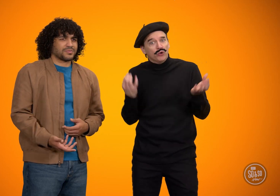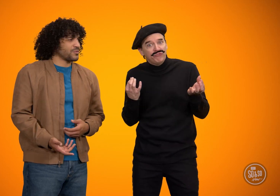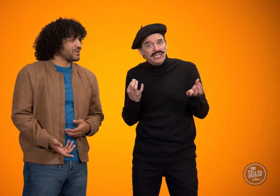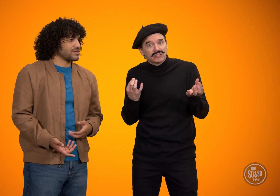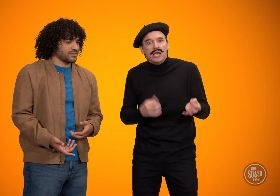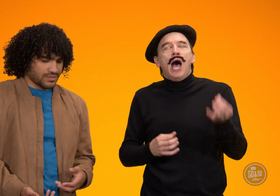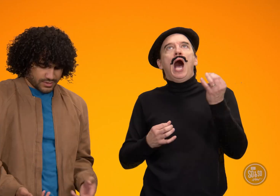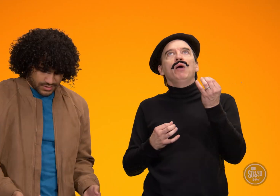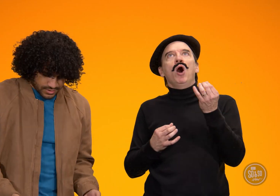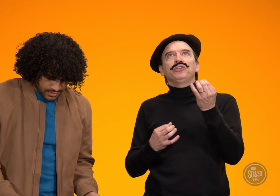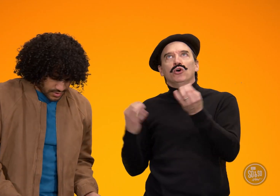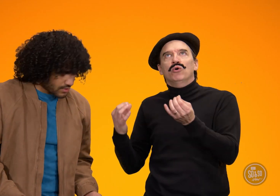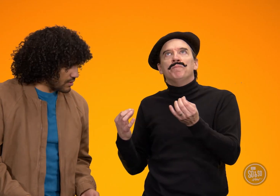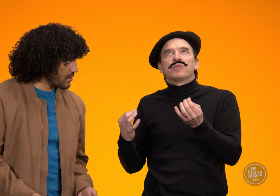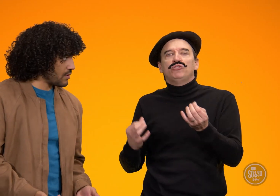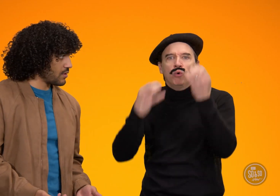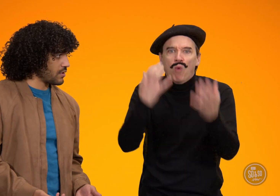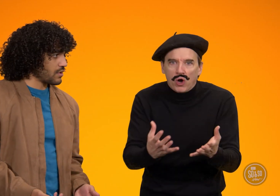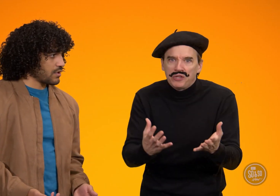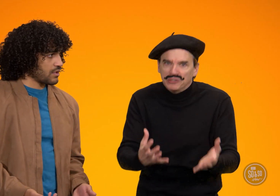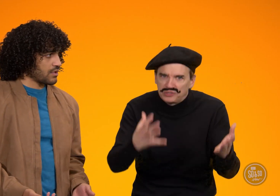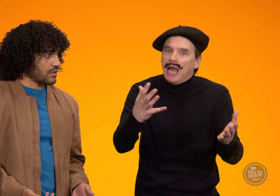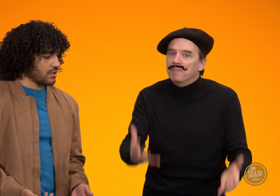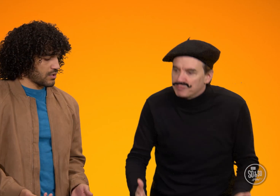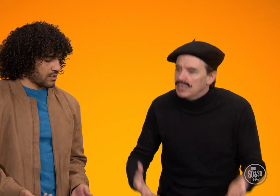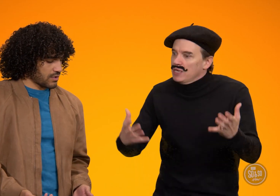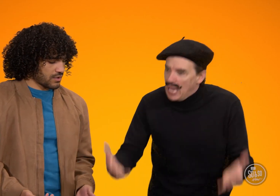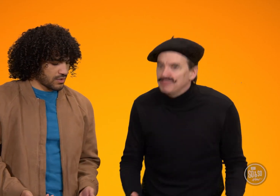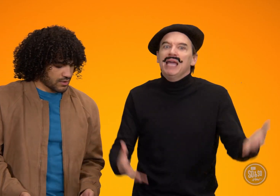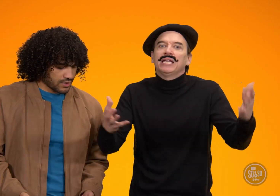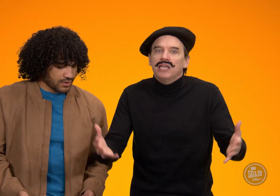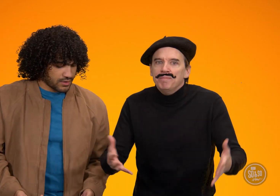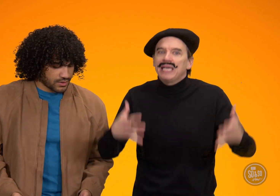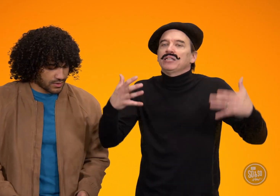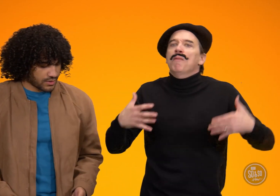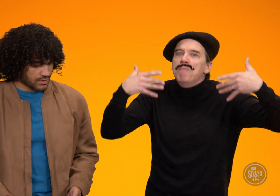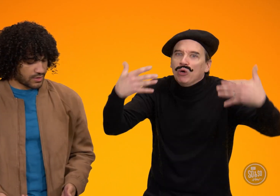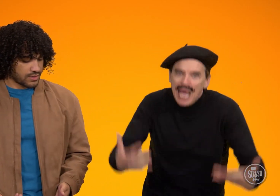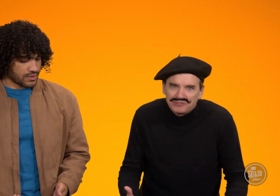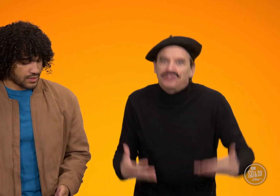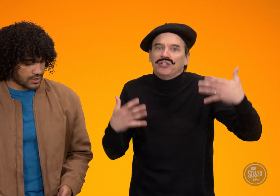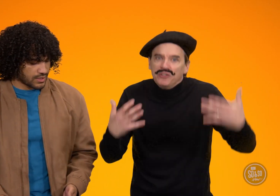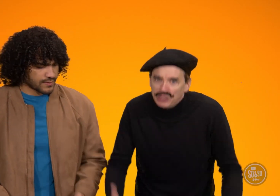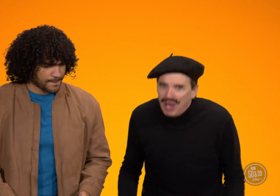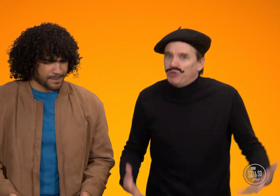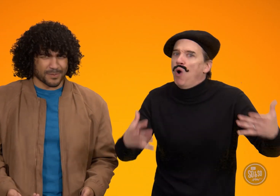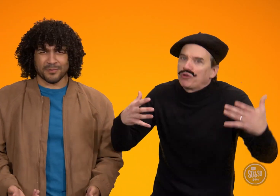your feet I want you to walk this time and make it make it molasses that you have to walk